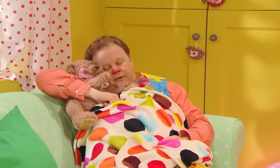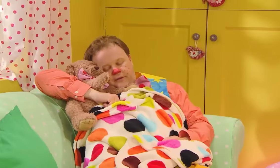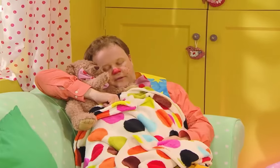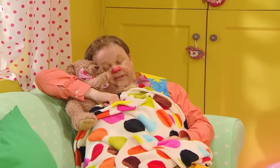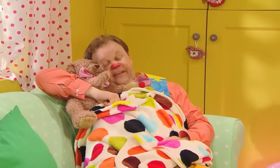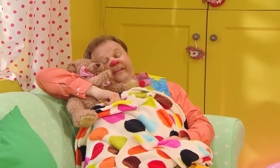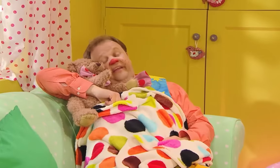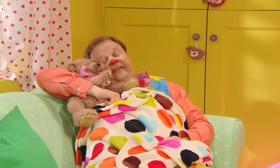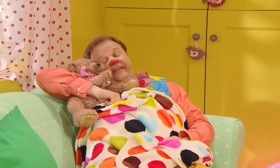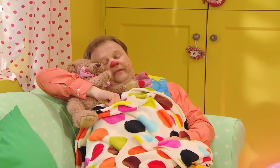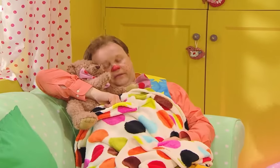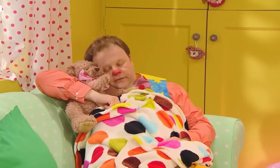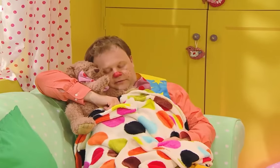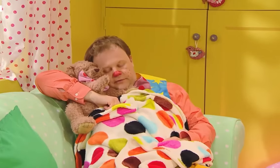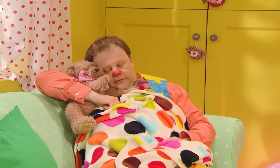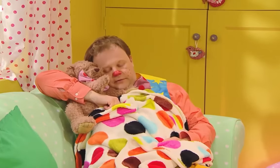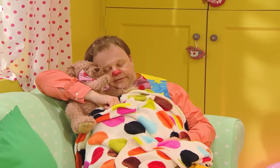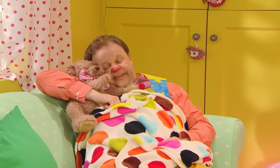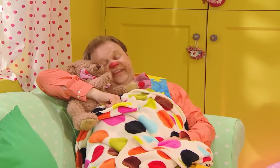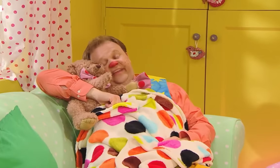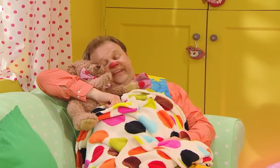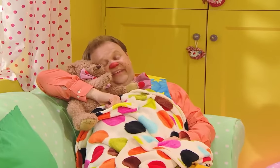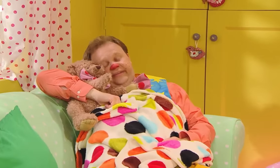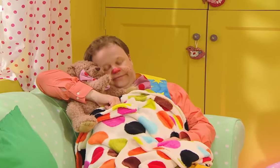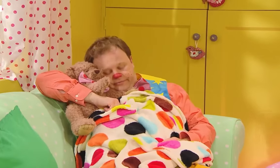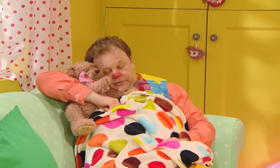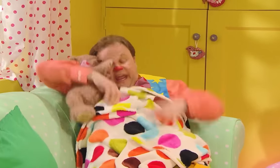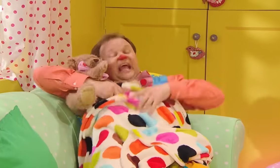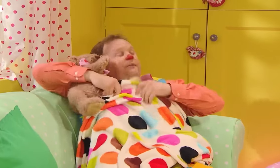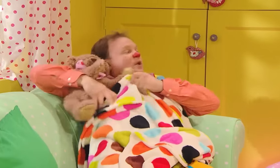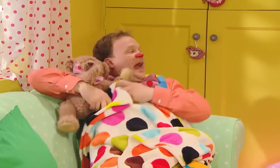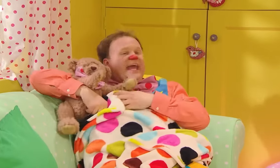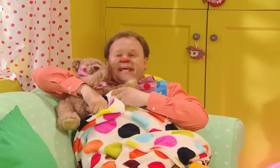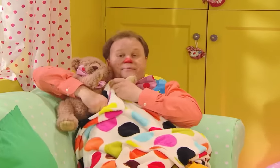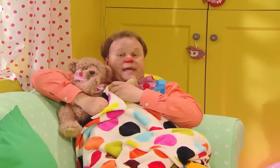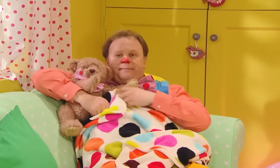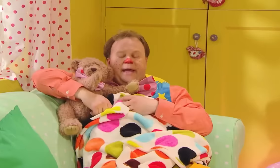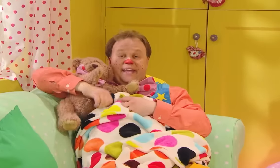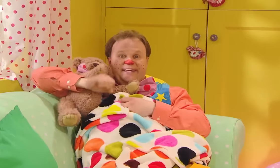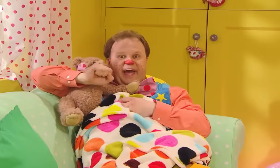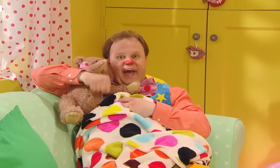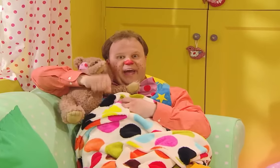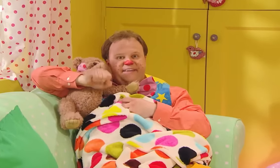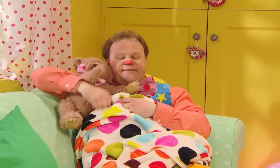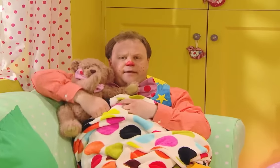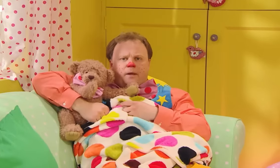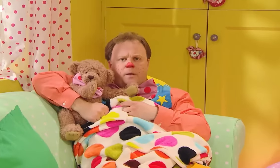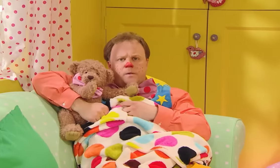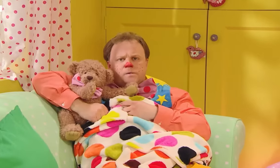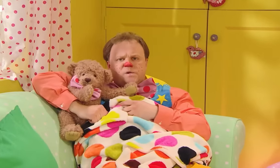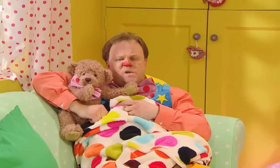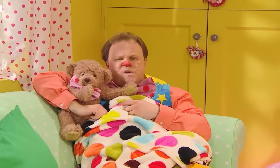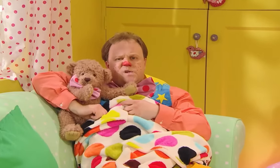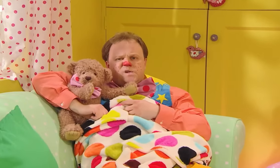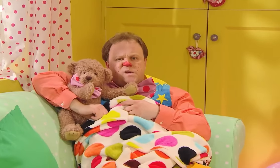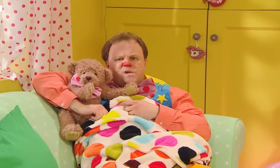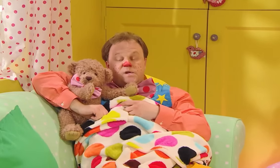Mr. Tumble! Mr. Tumble! Yes? Please could you show us the sign